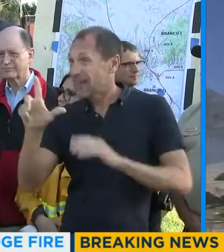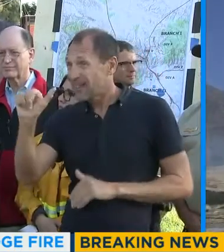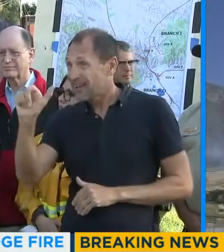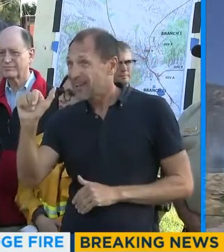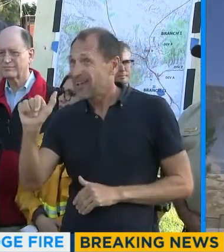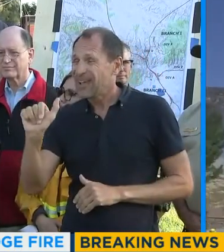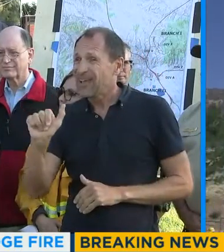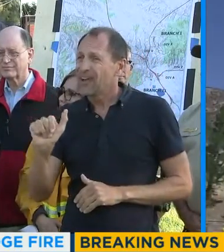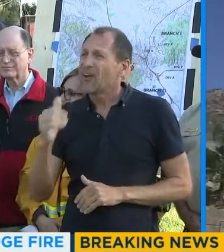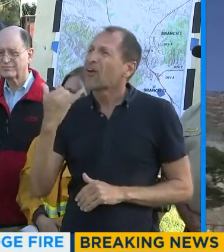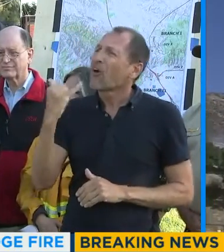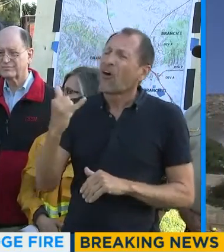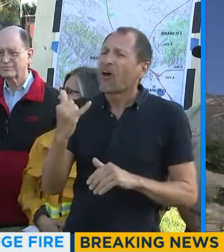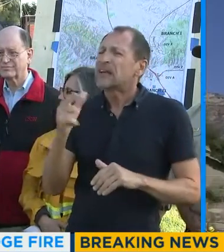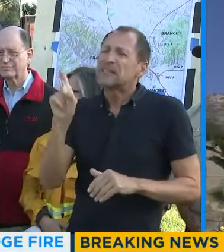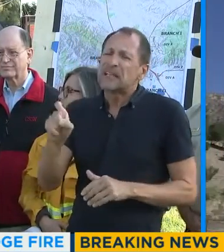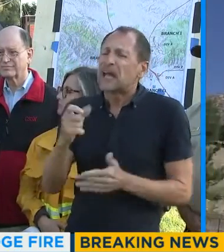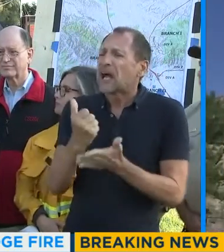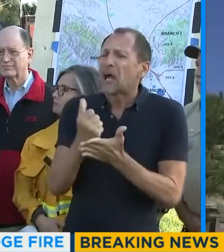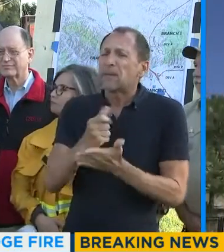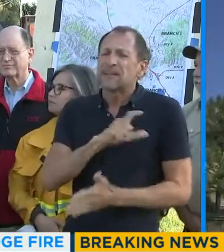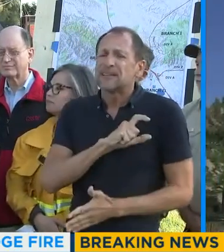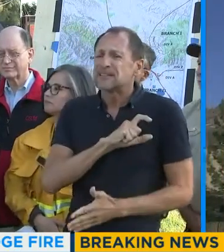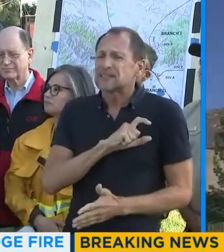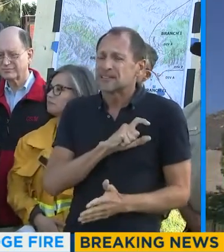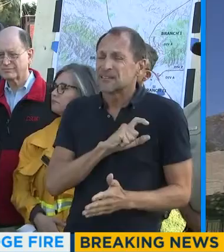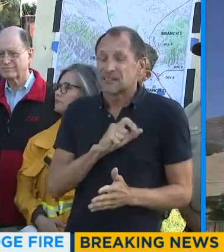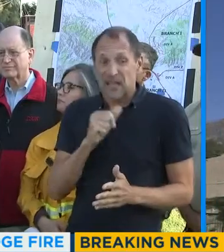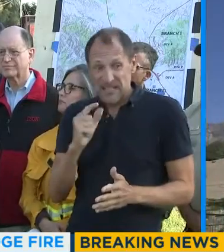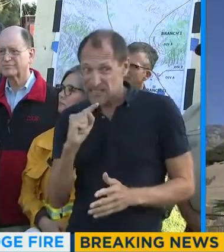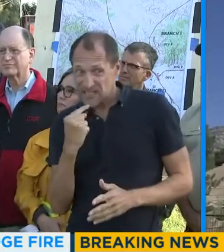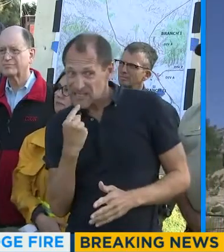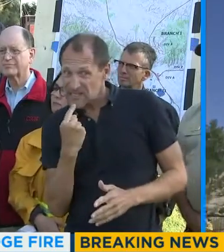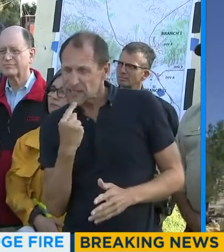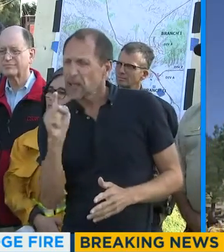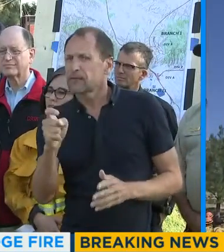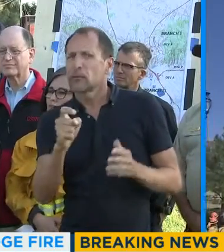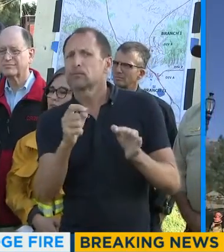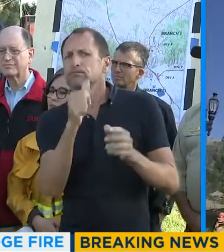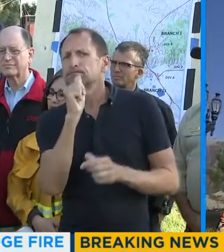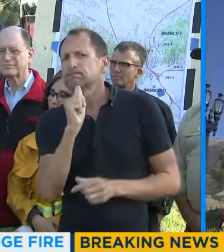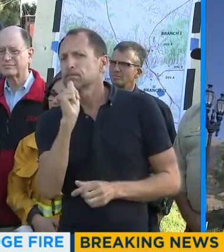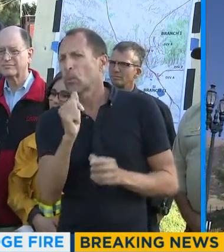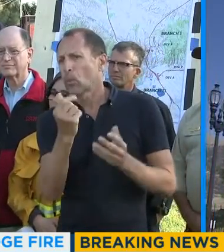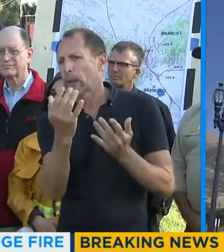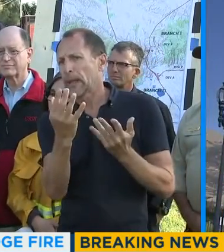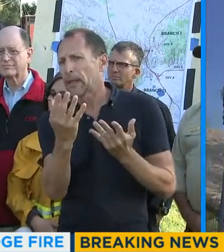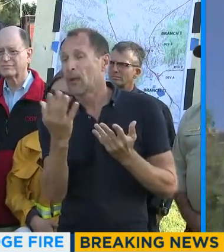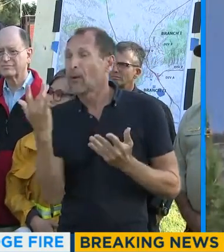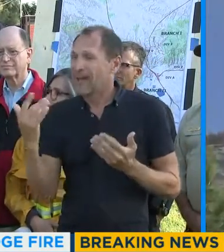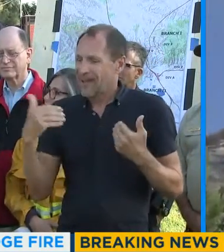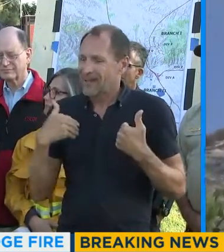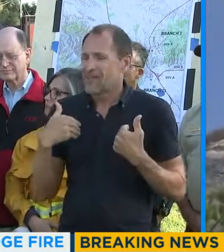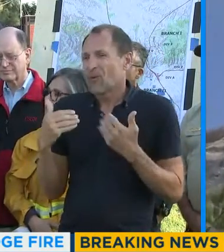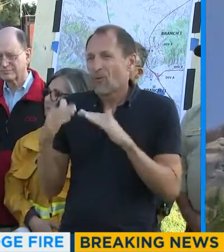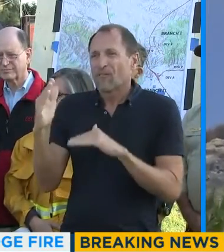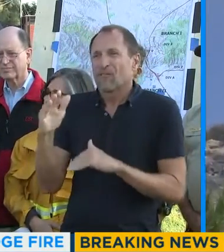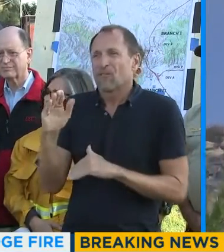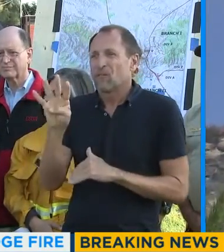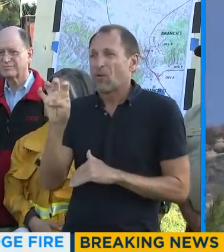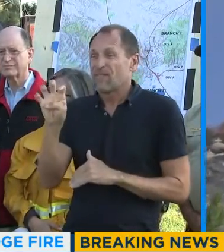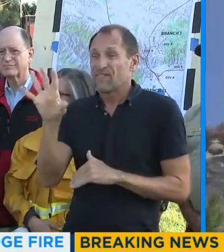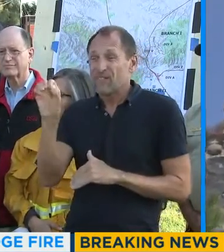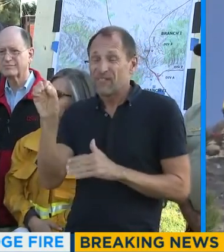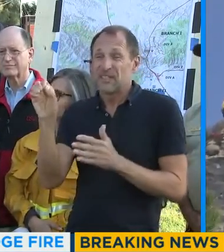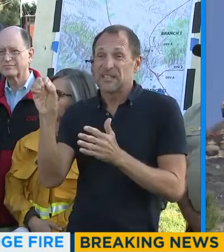We have nearly 400 personnel here today, and we'll have over 450 personnel here overnight. And so